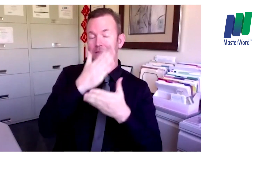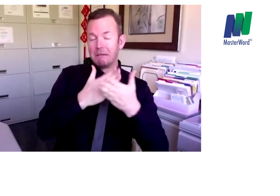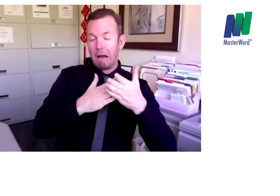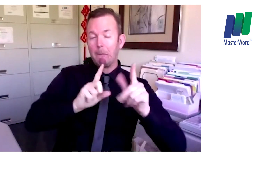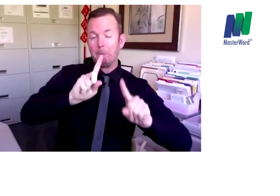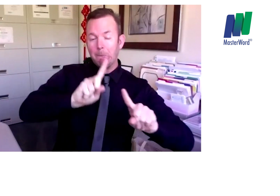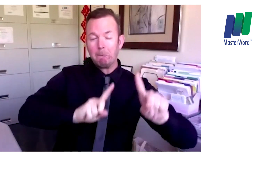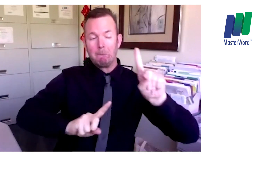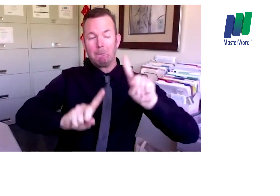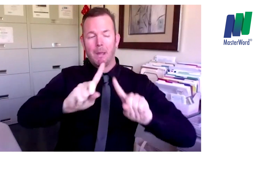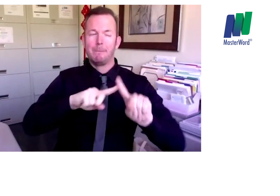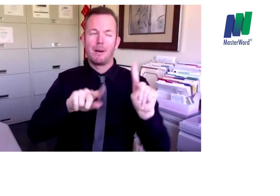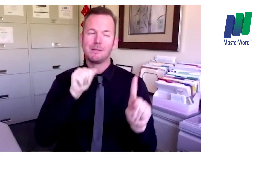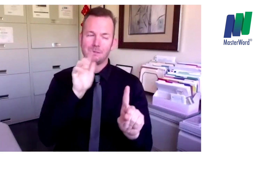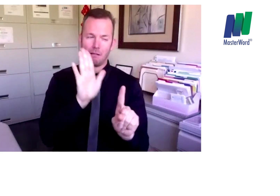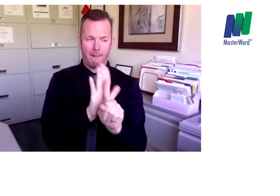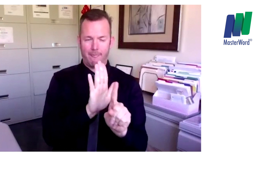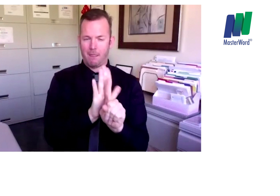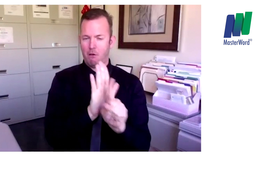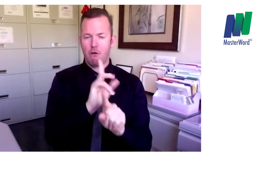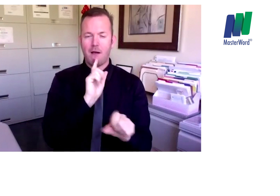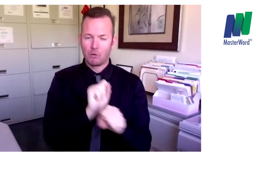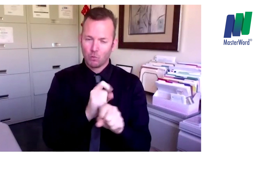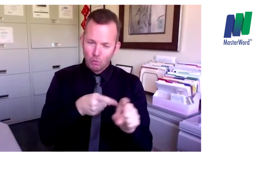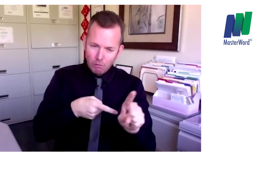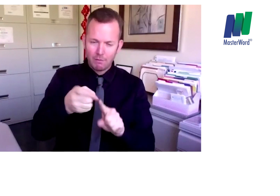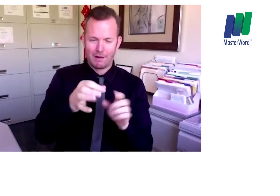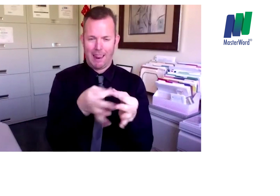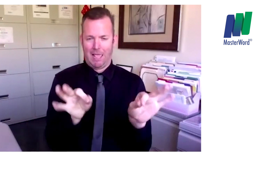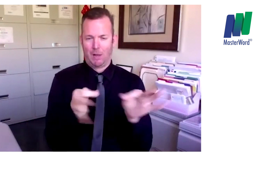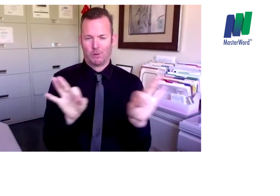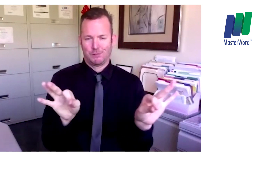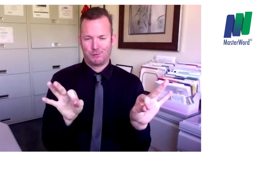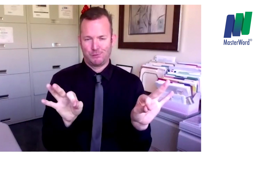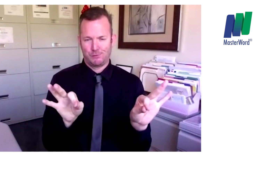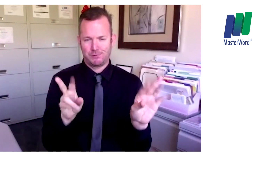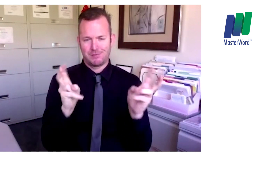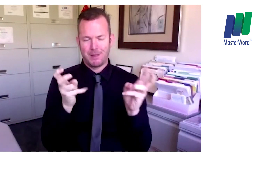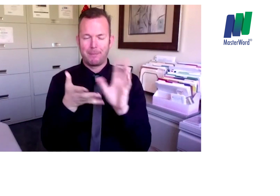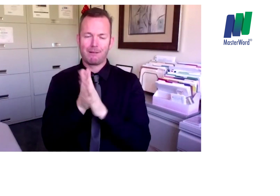and sisters might not learn to communicate, or communication might be very minimal.